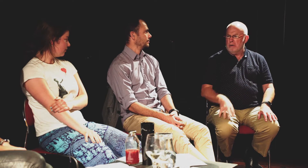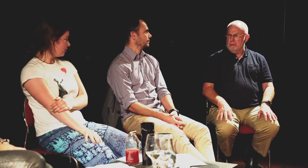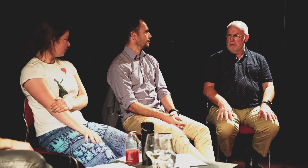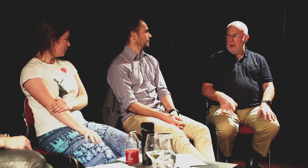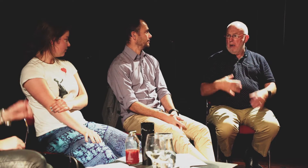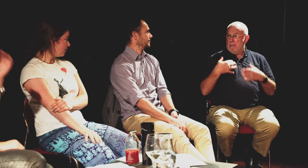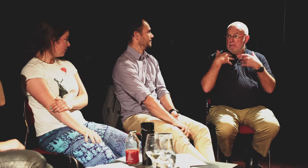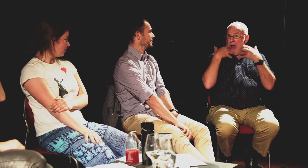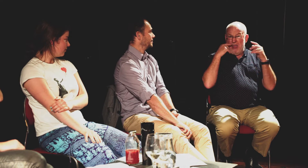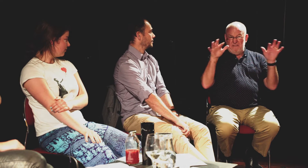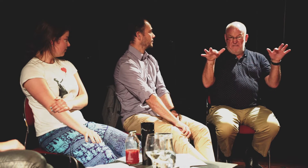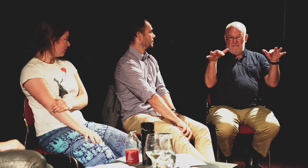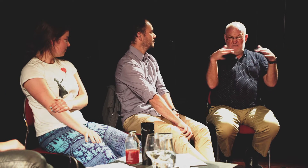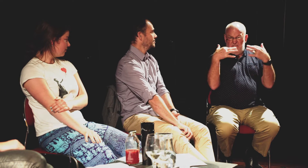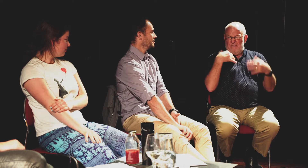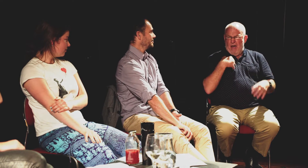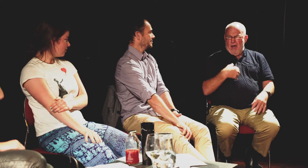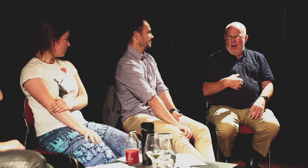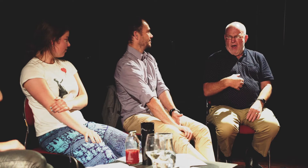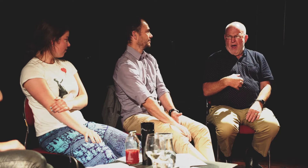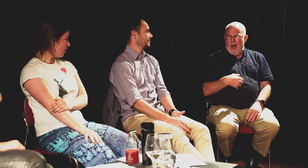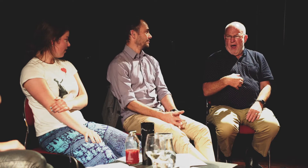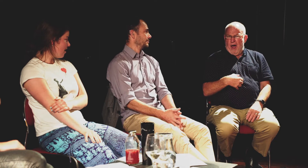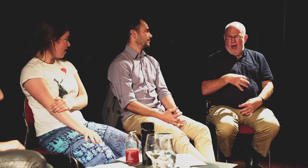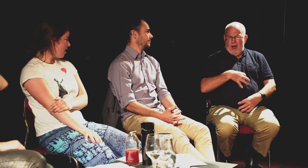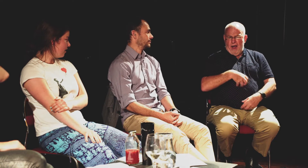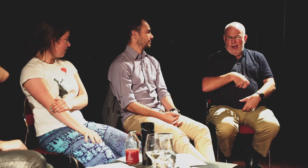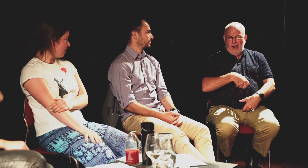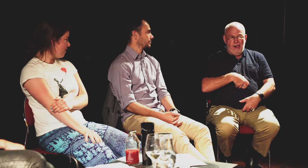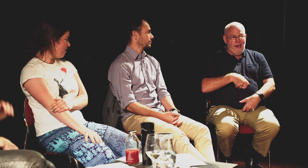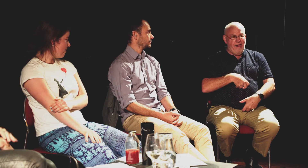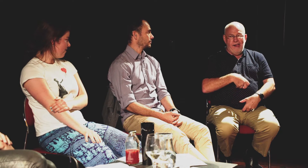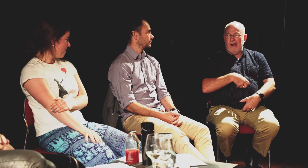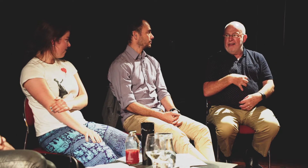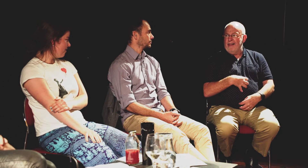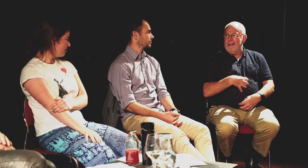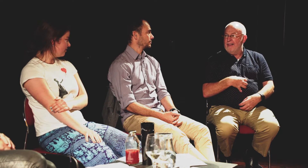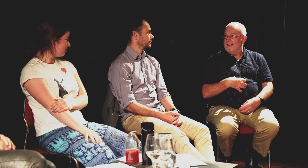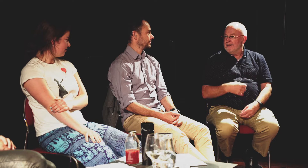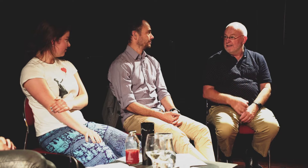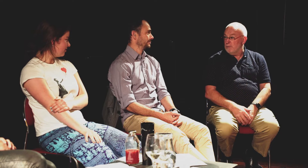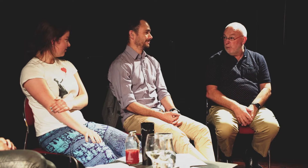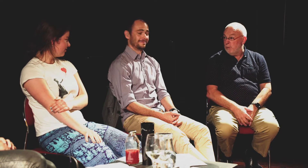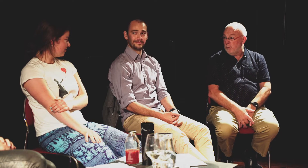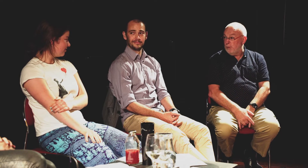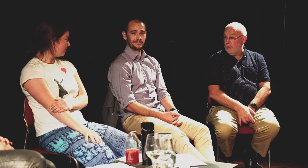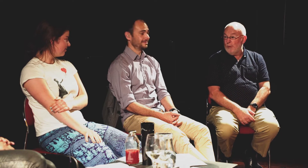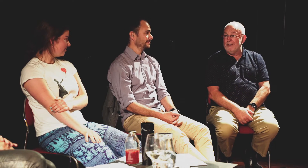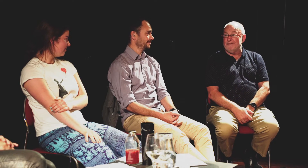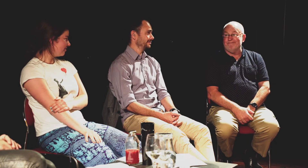talk well. Why are you doing that?" And I was so embarrassed because there were lots of deaf people there. And I thought, well, I can sometimes change around. I do change for her, but that was embarrassing.